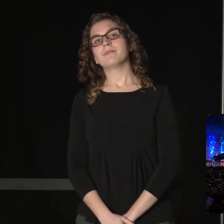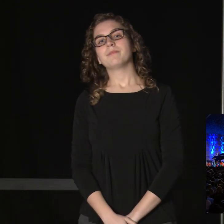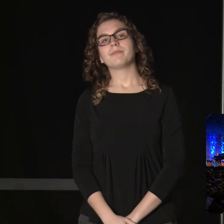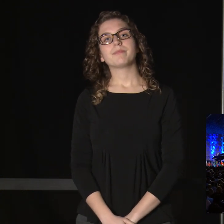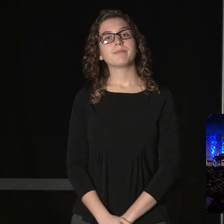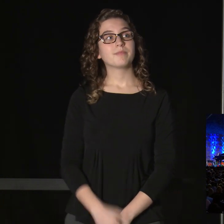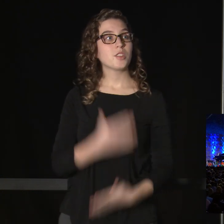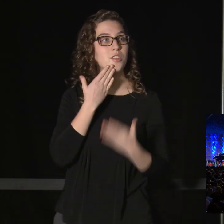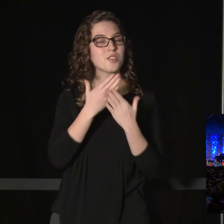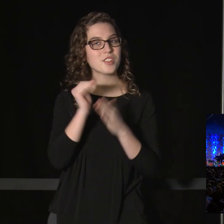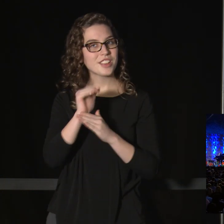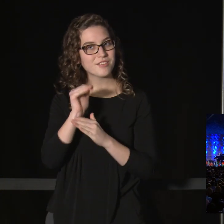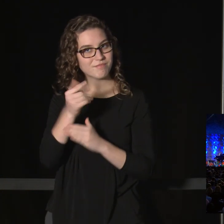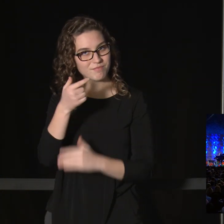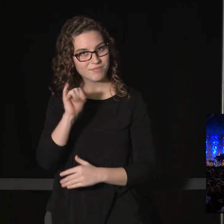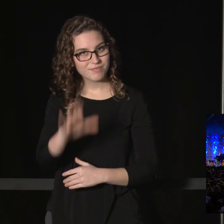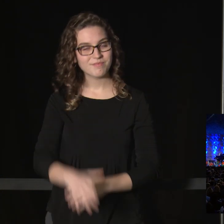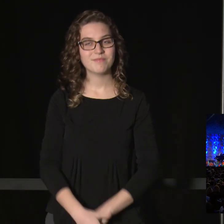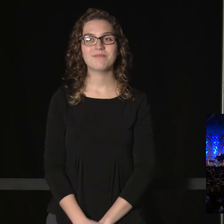Good evening, GYC.